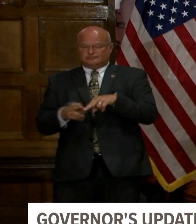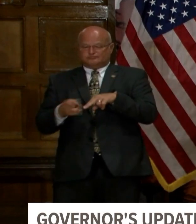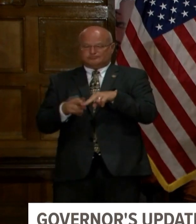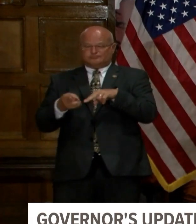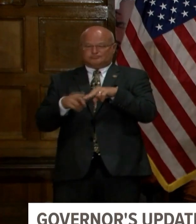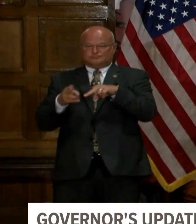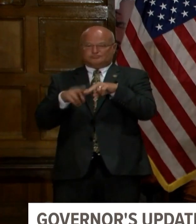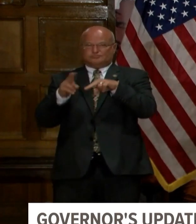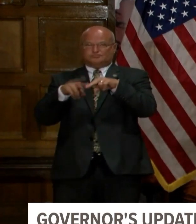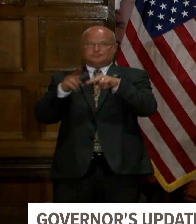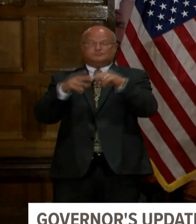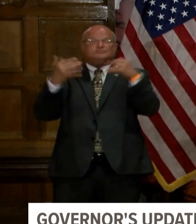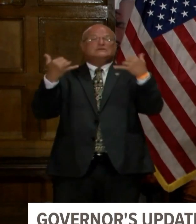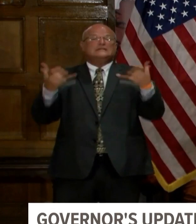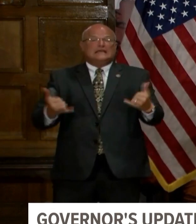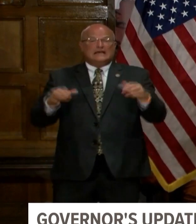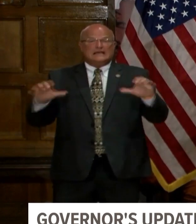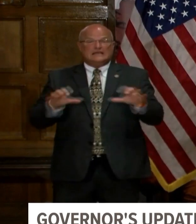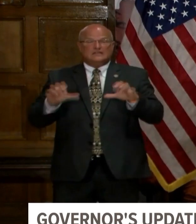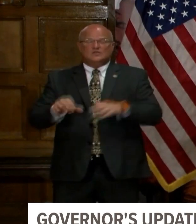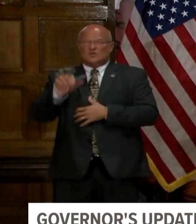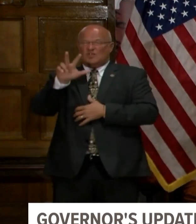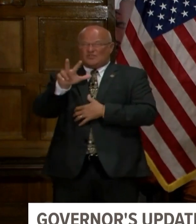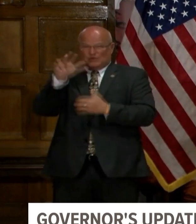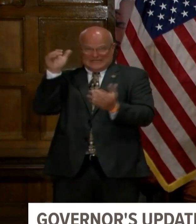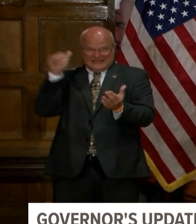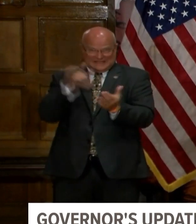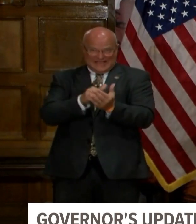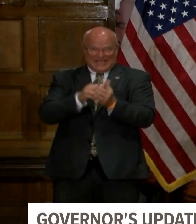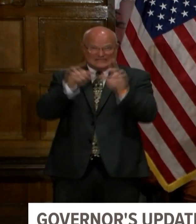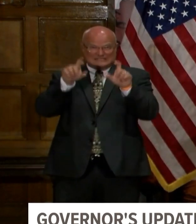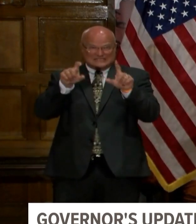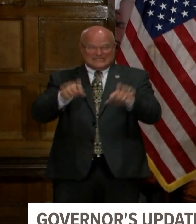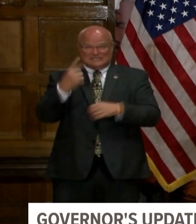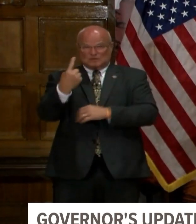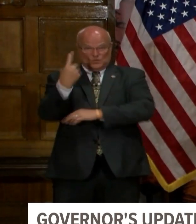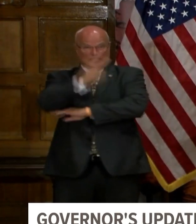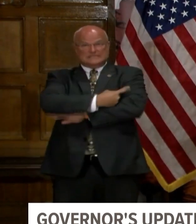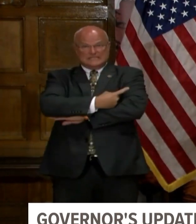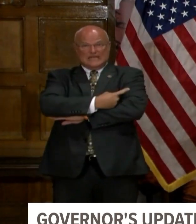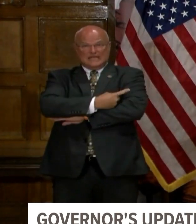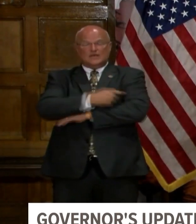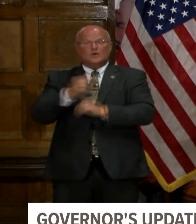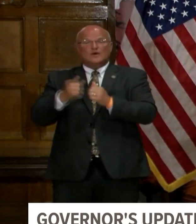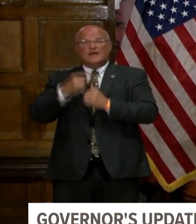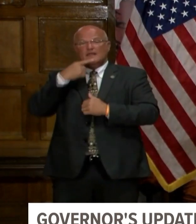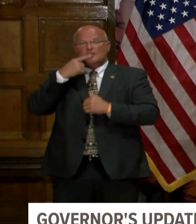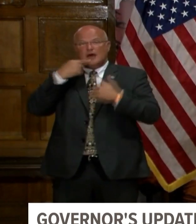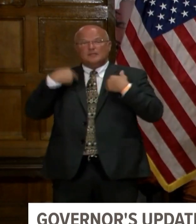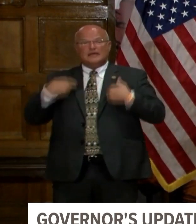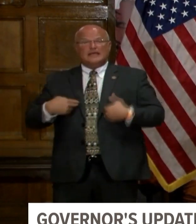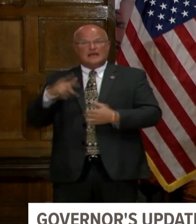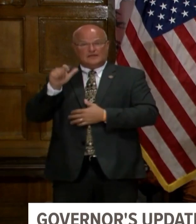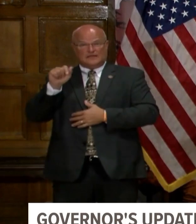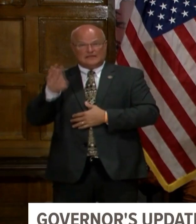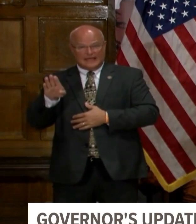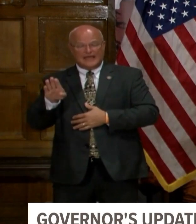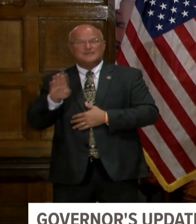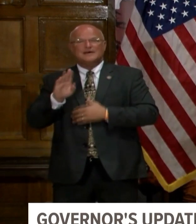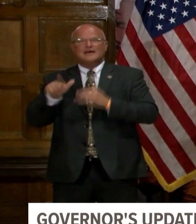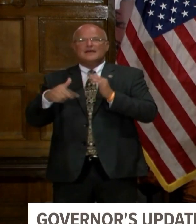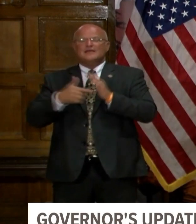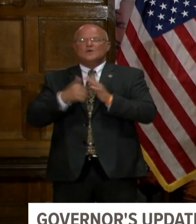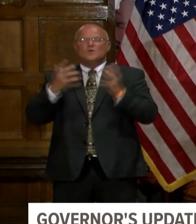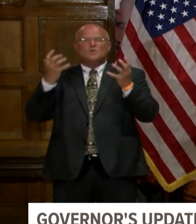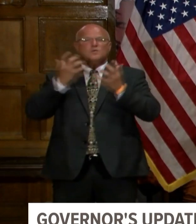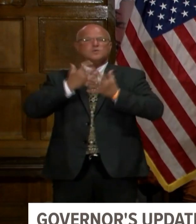capacity where now we can do over 3,000 tests in a day in our public health laboratory. This is